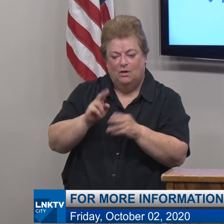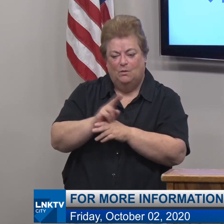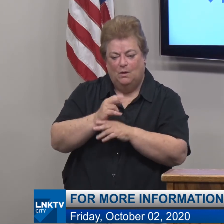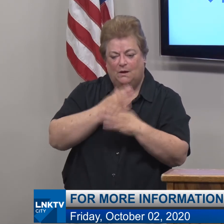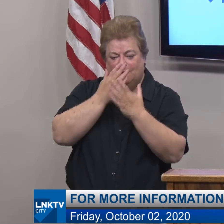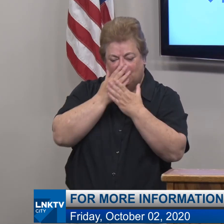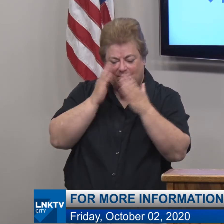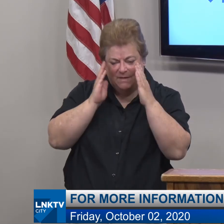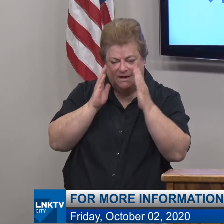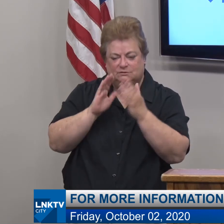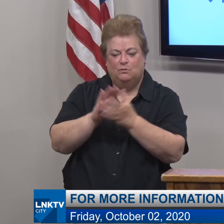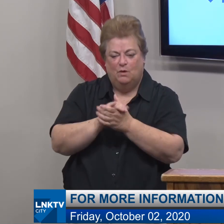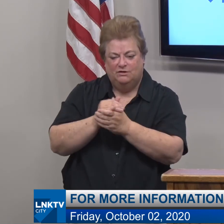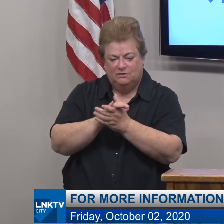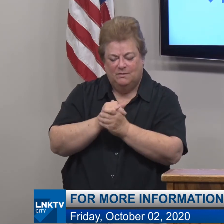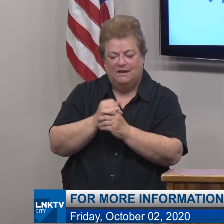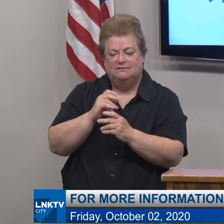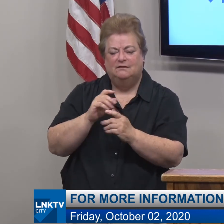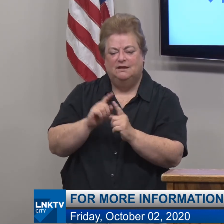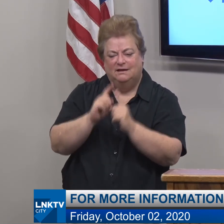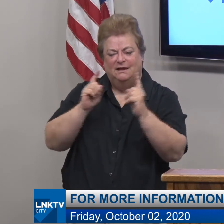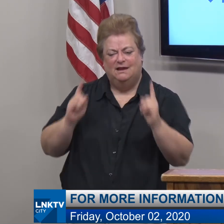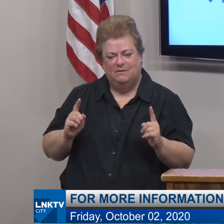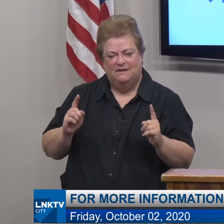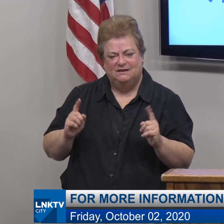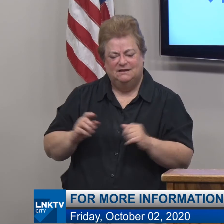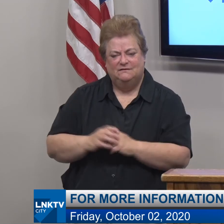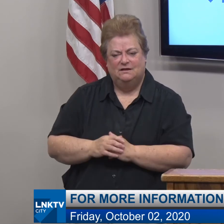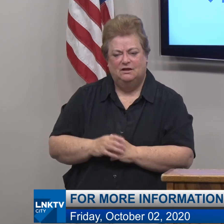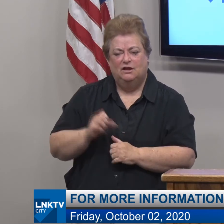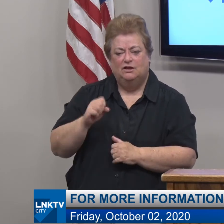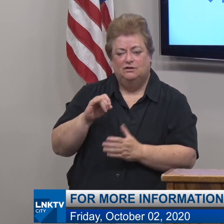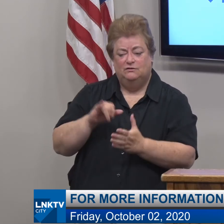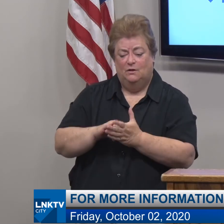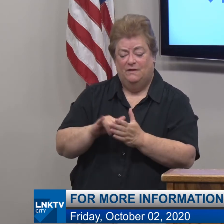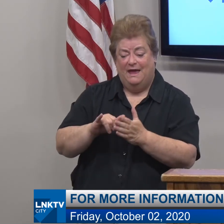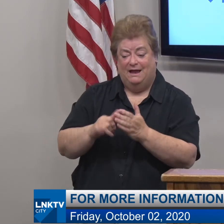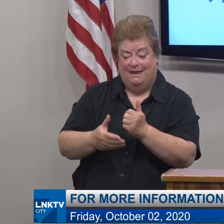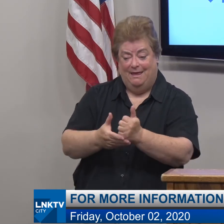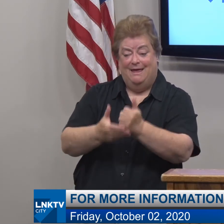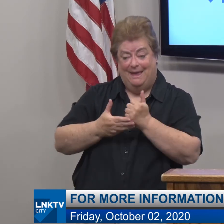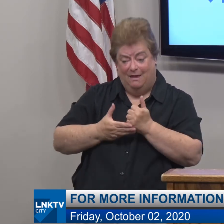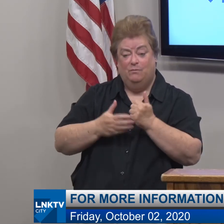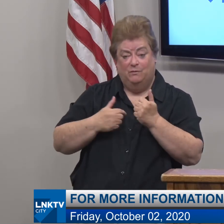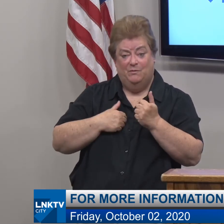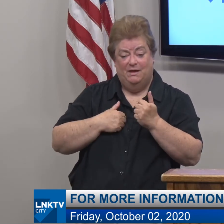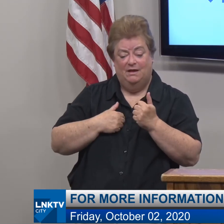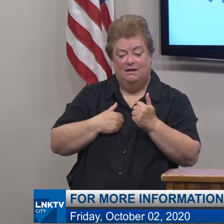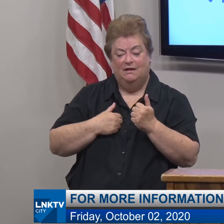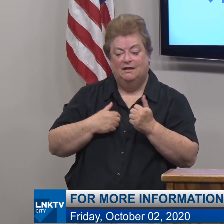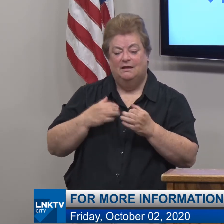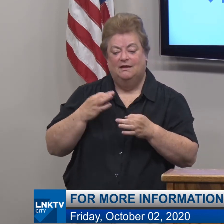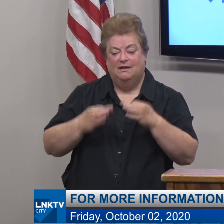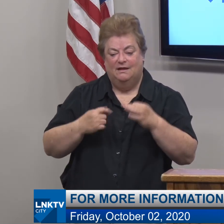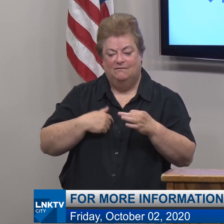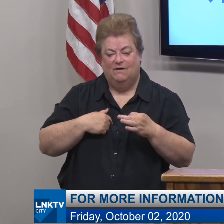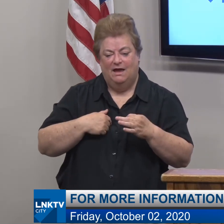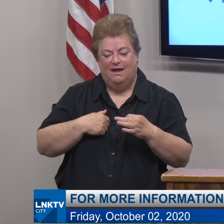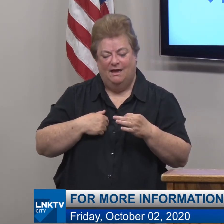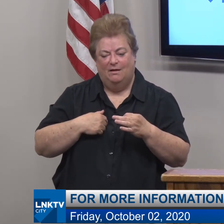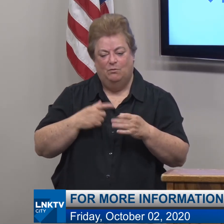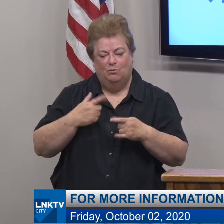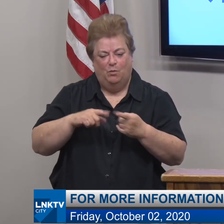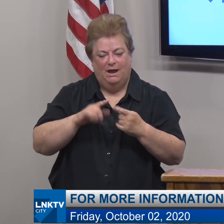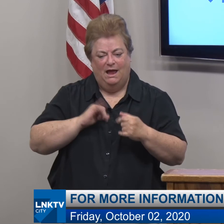and washing my hands and keeping my distance. So in fact, that helped me somewhat as I was working through the illness.